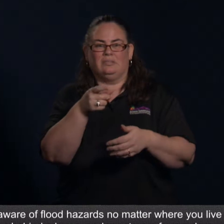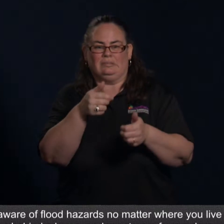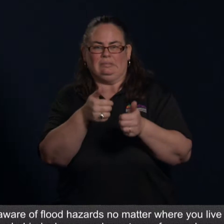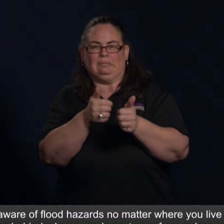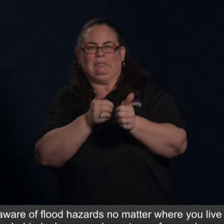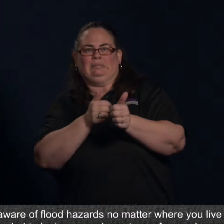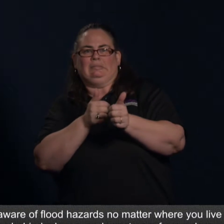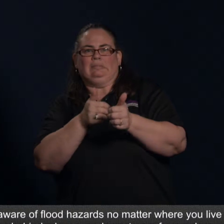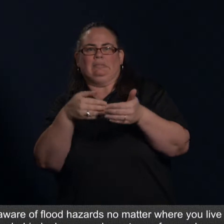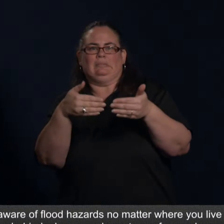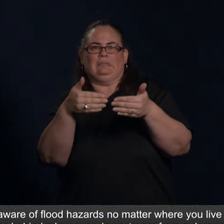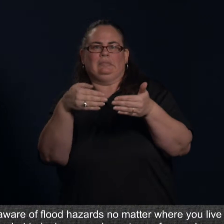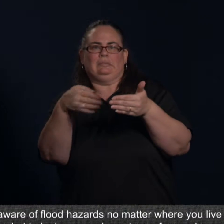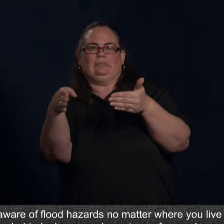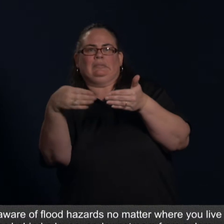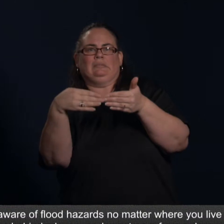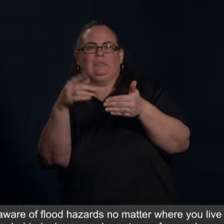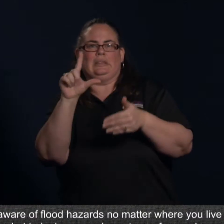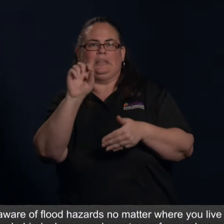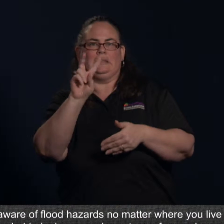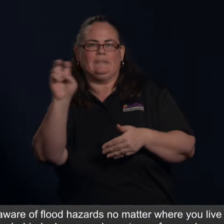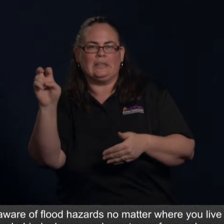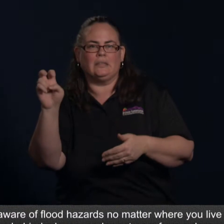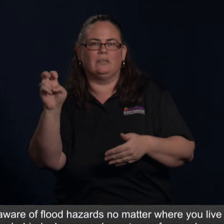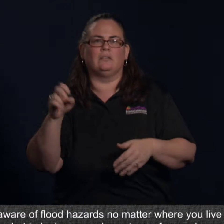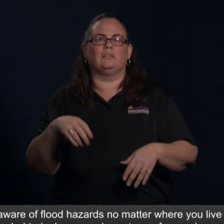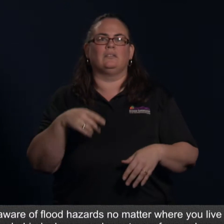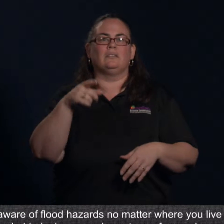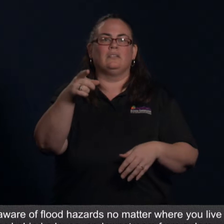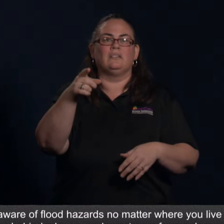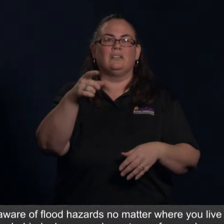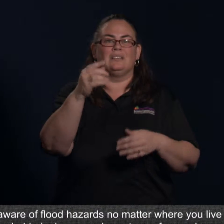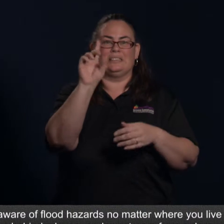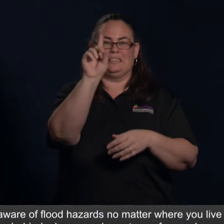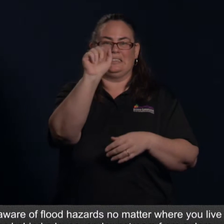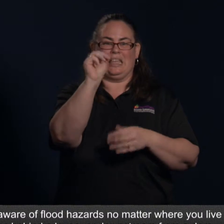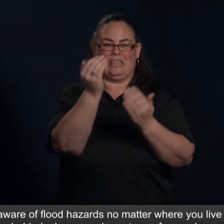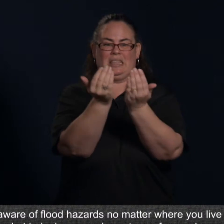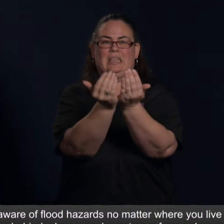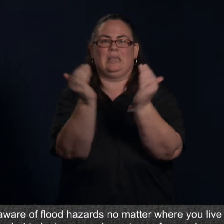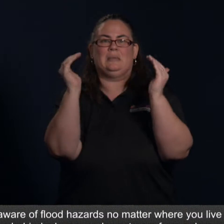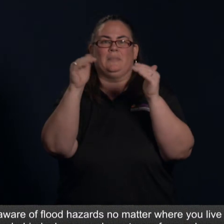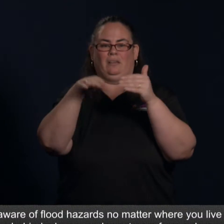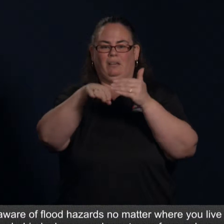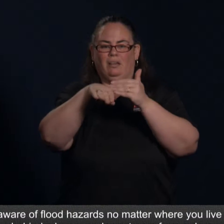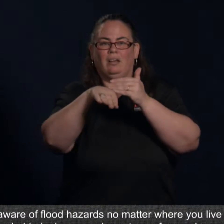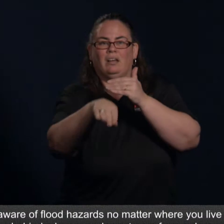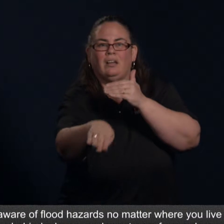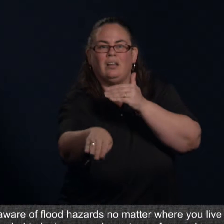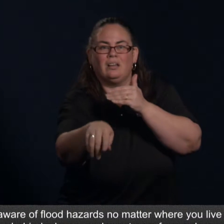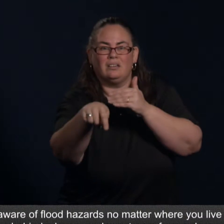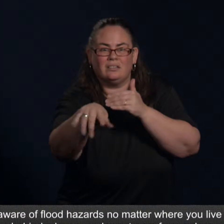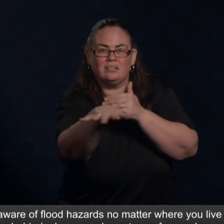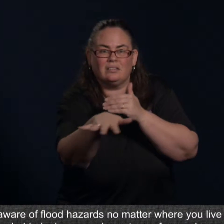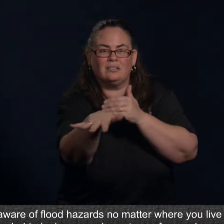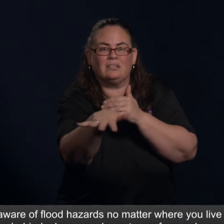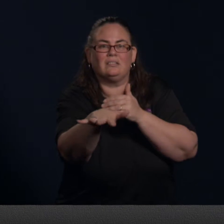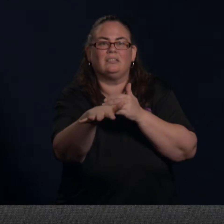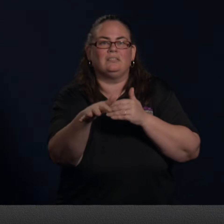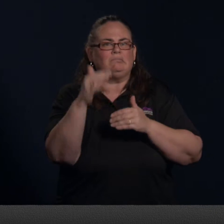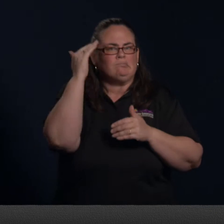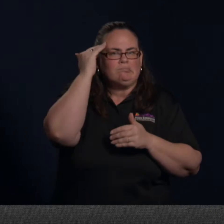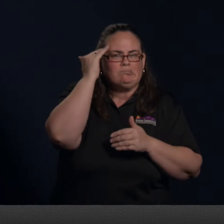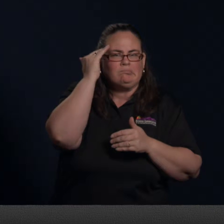especially if you are near water, behind a levee, or downstream from a dam.